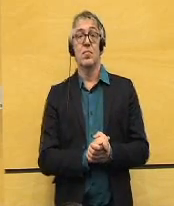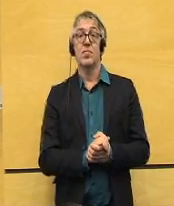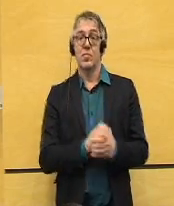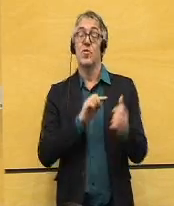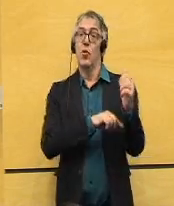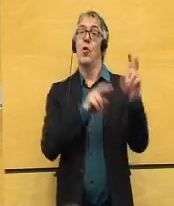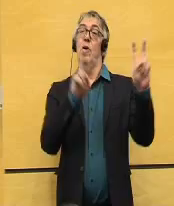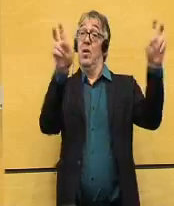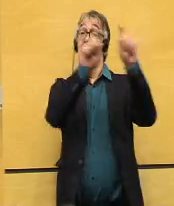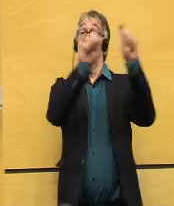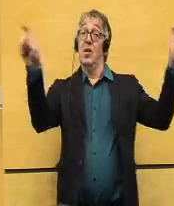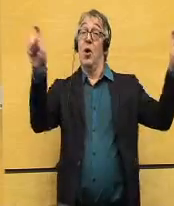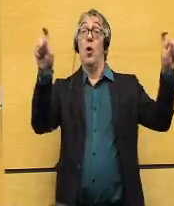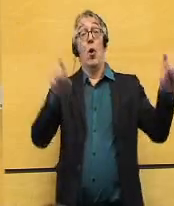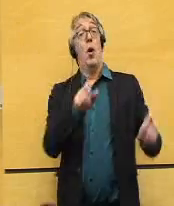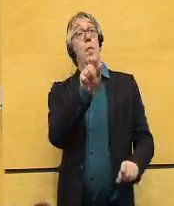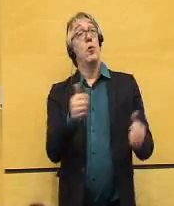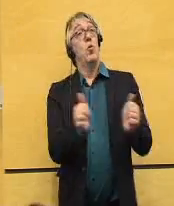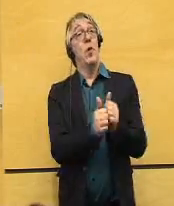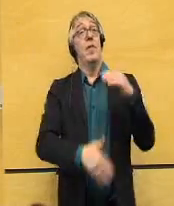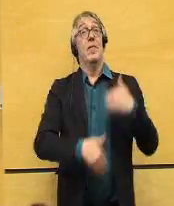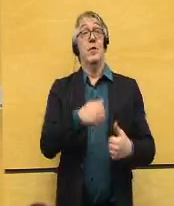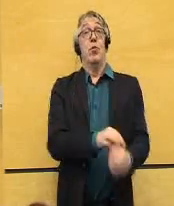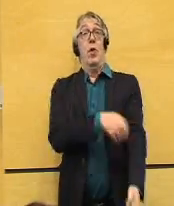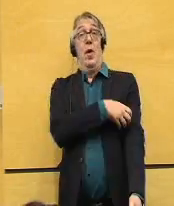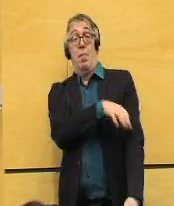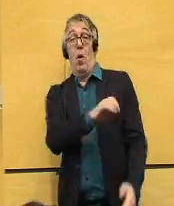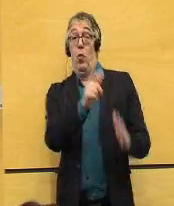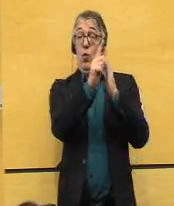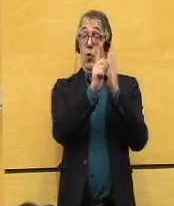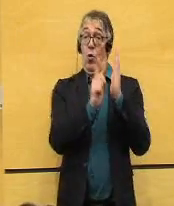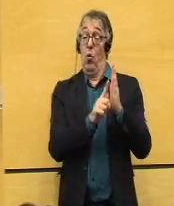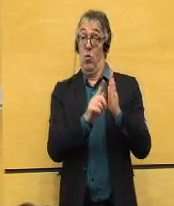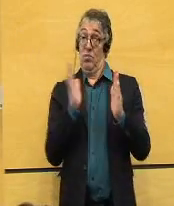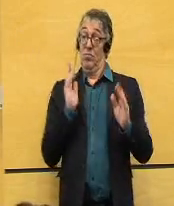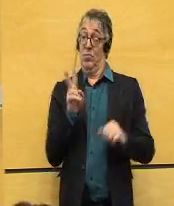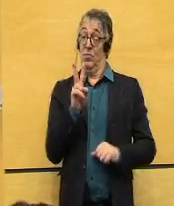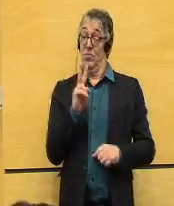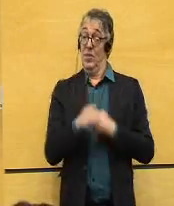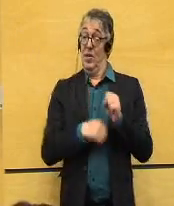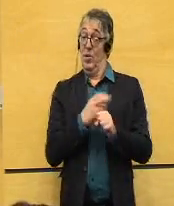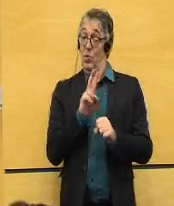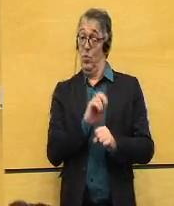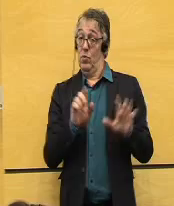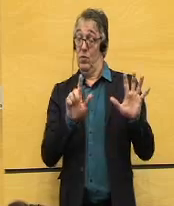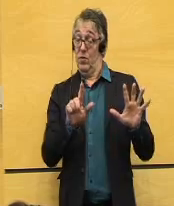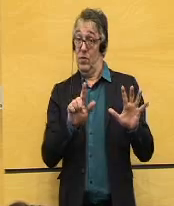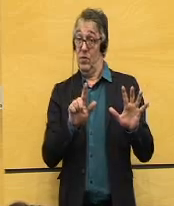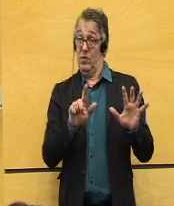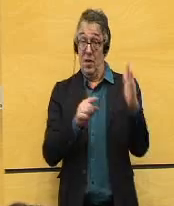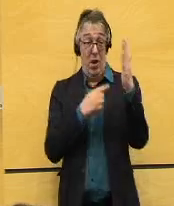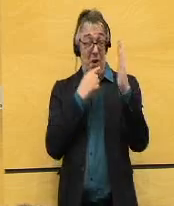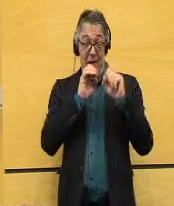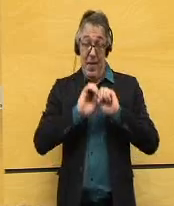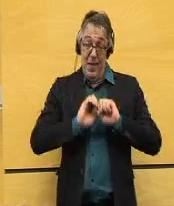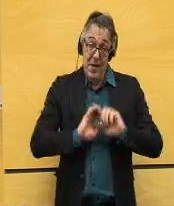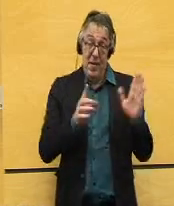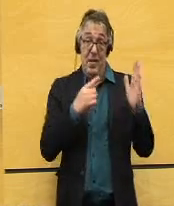the Persons with Disabilities Empowerment Act of 2007 prohibits